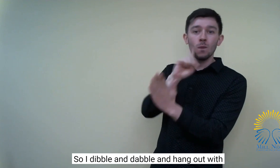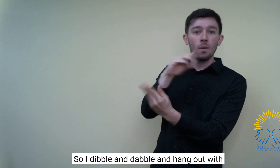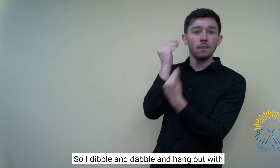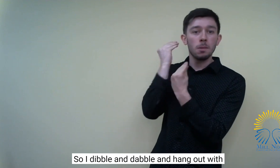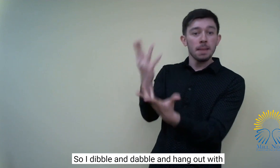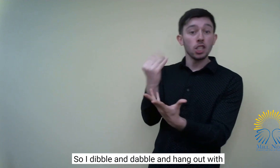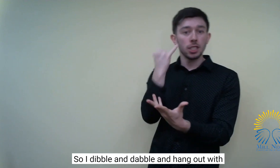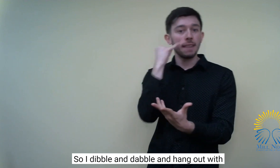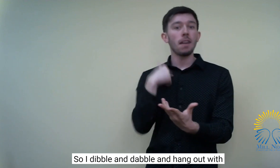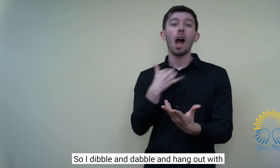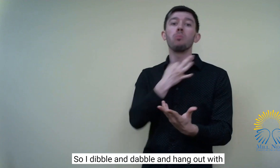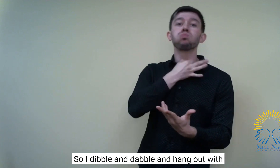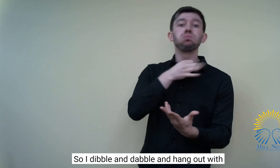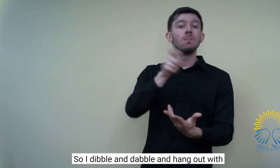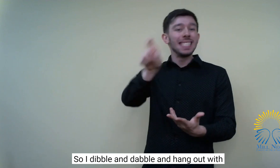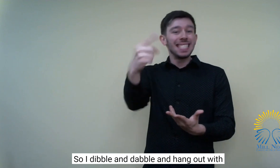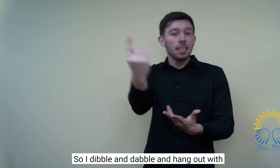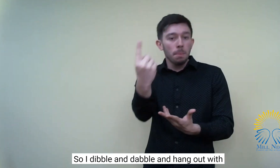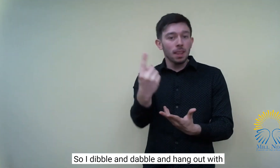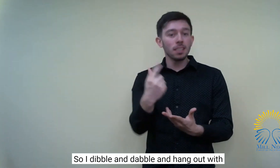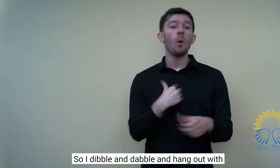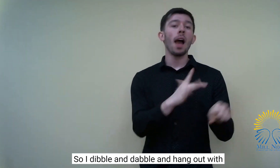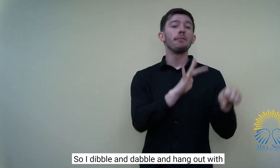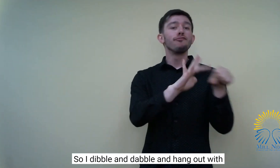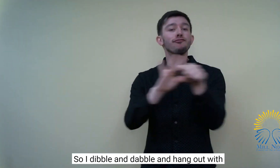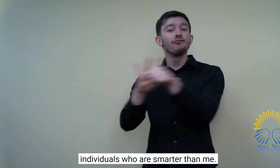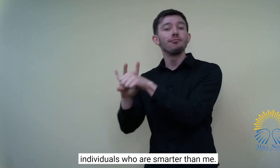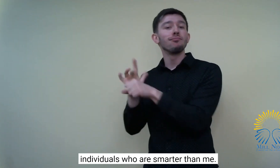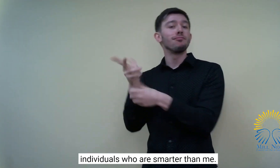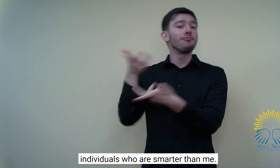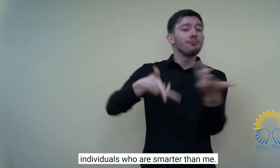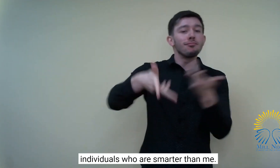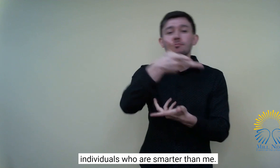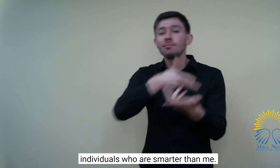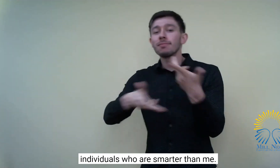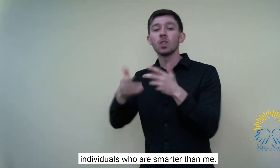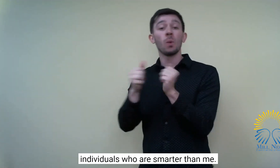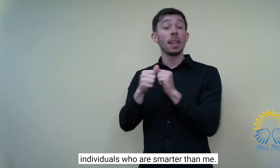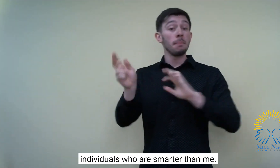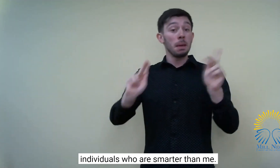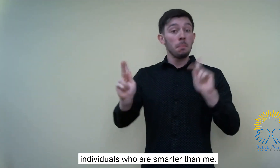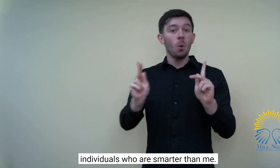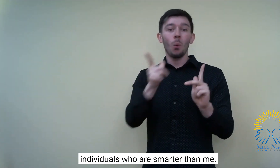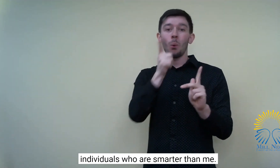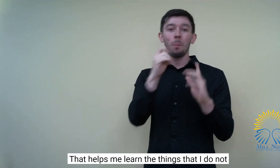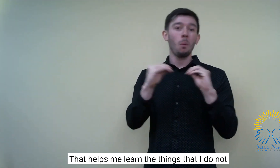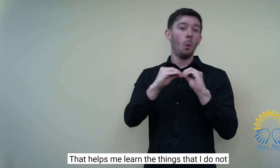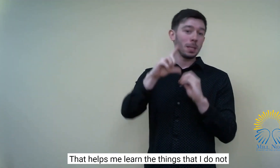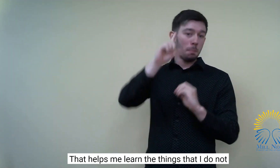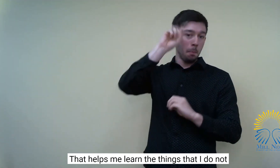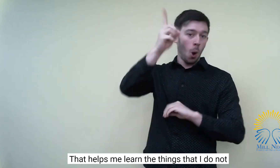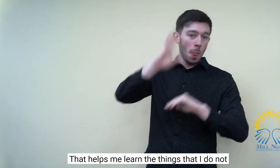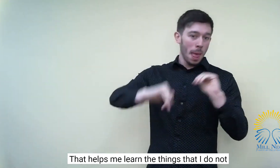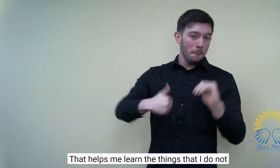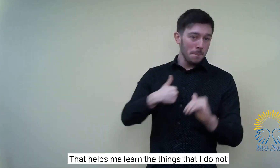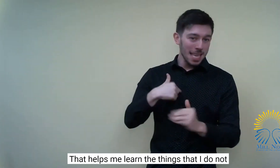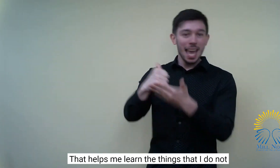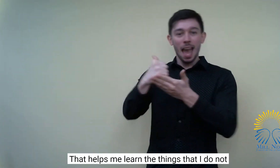So I dibble and dabble and hang out with individuals who are smarter than me. That helps me learn the things that I do